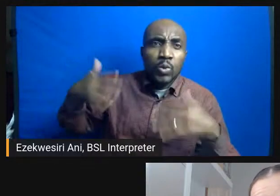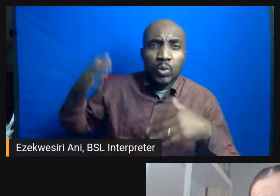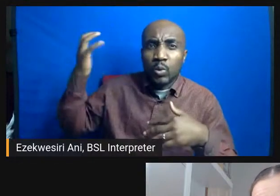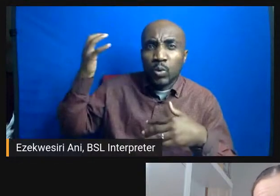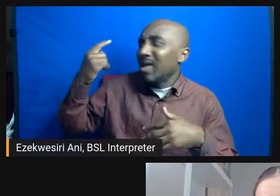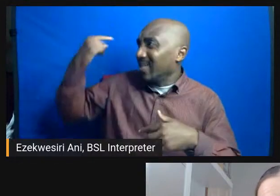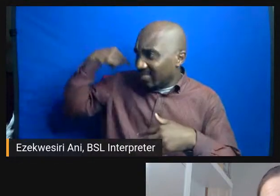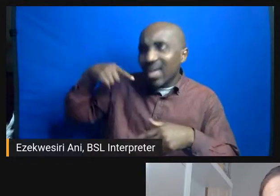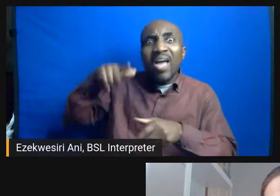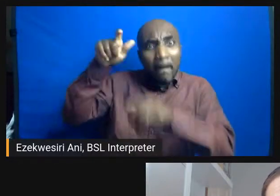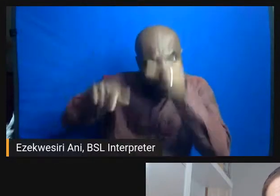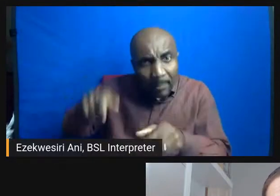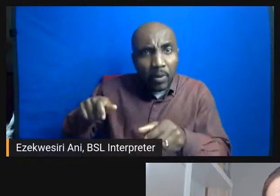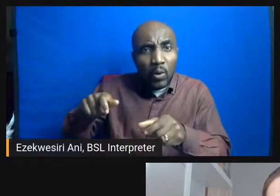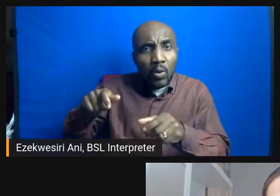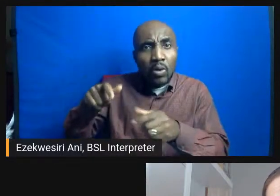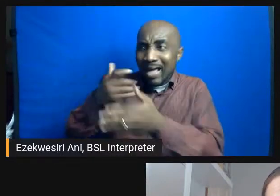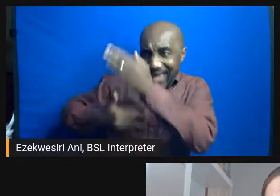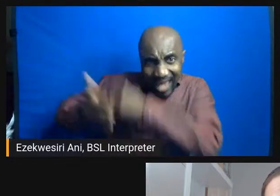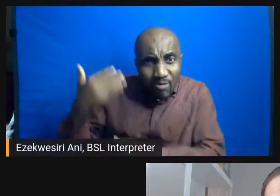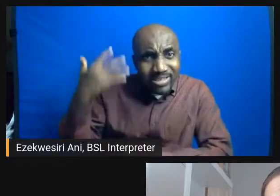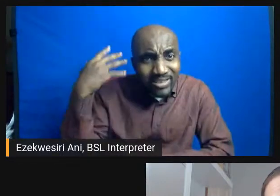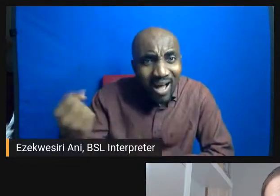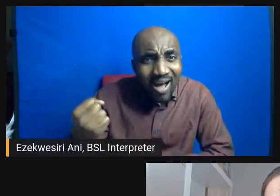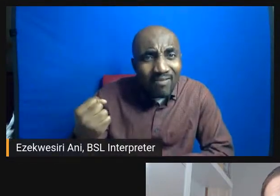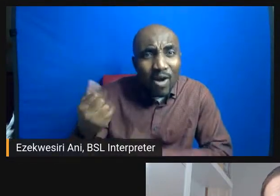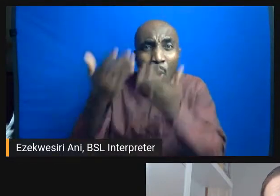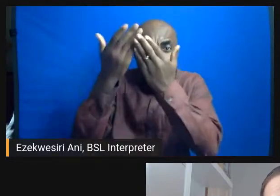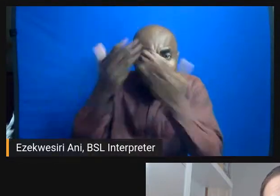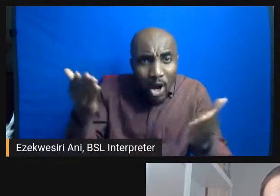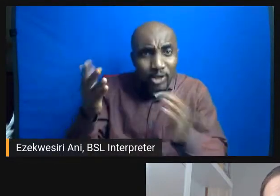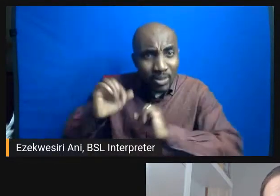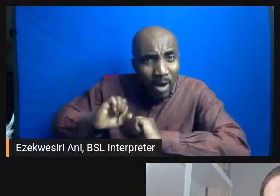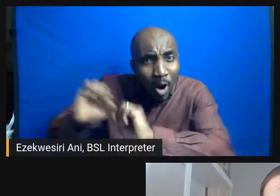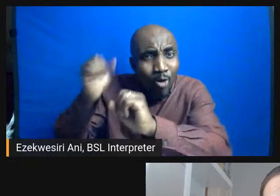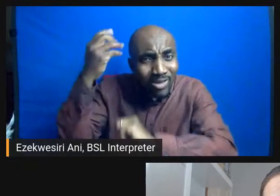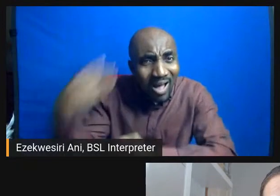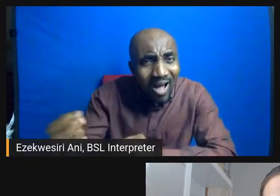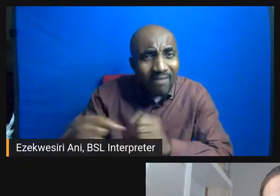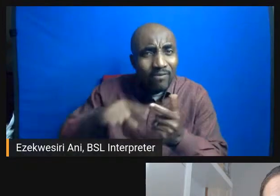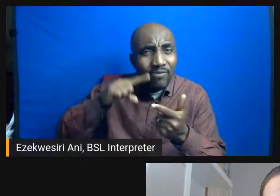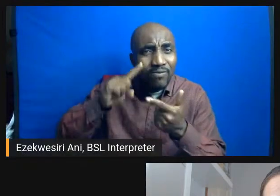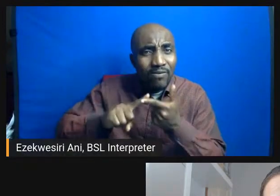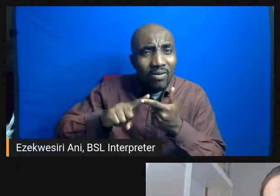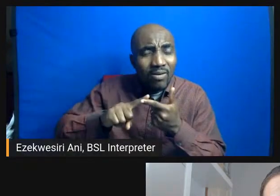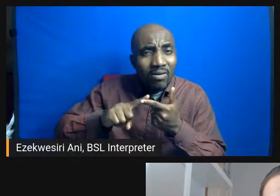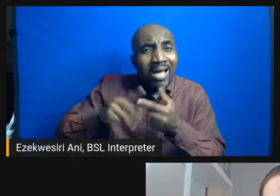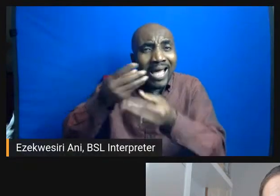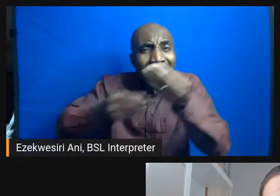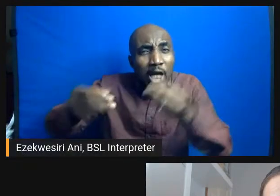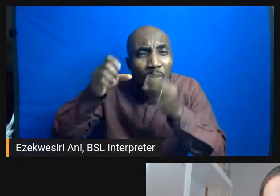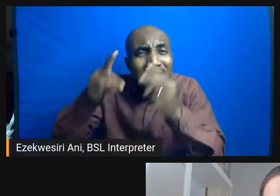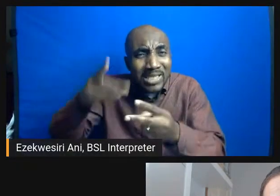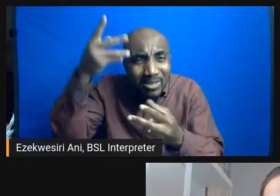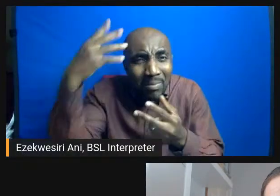a heritage. They had a form of worship. They had some economic